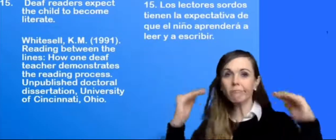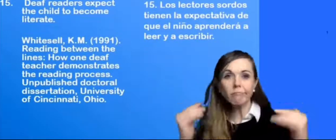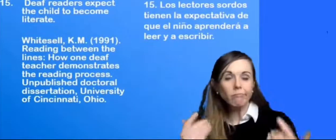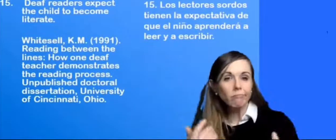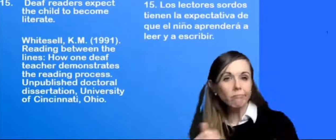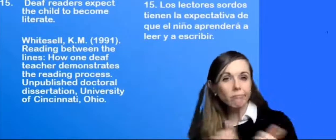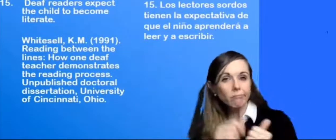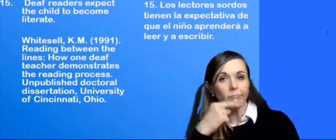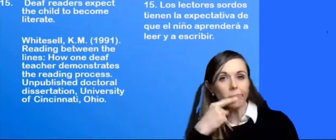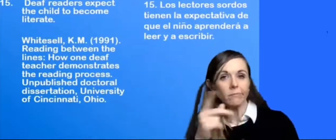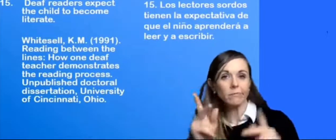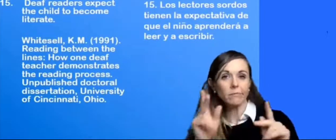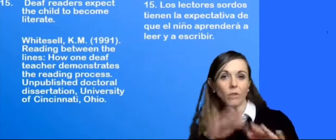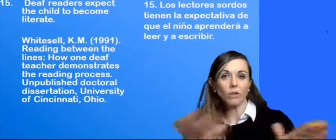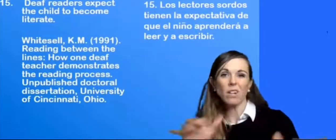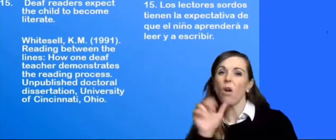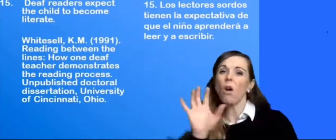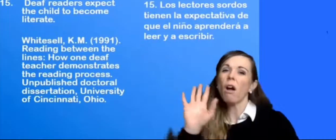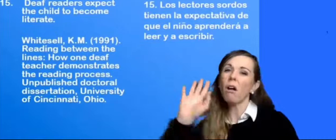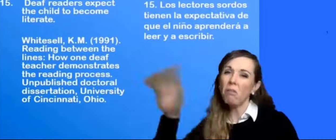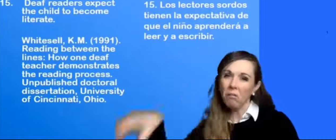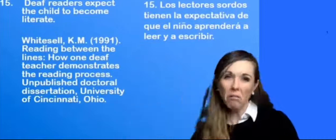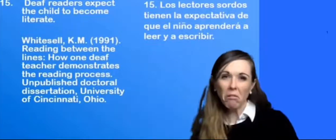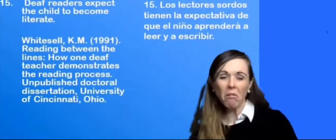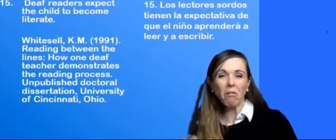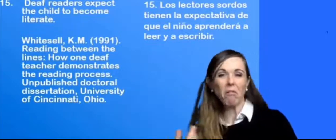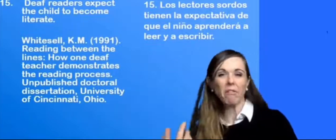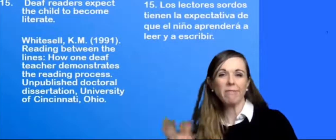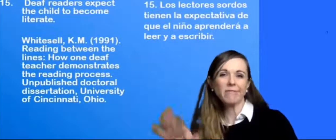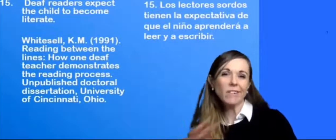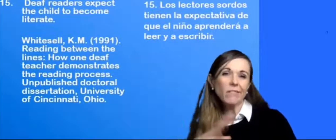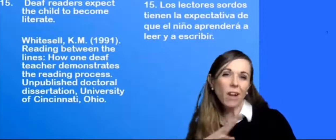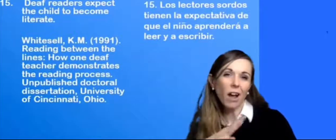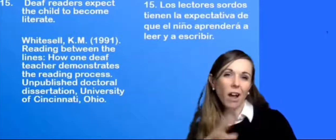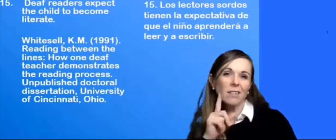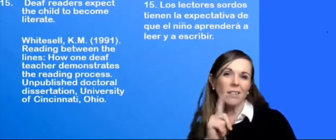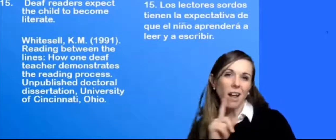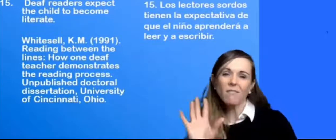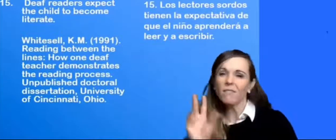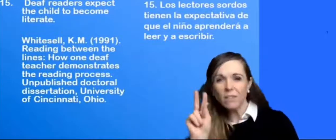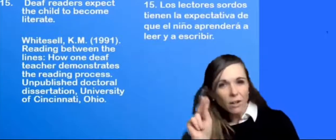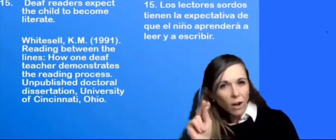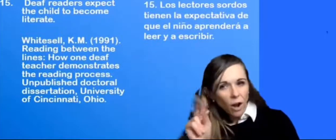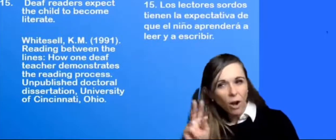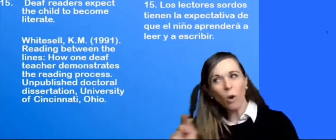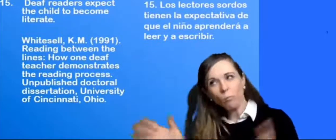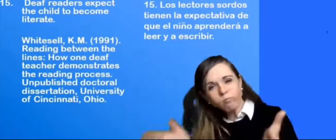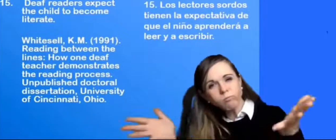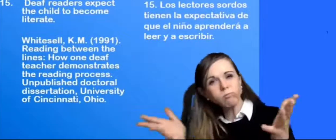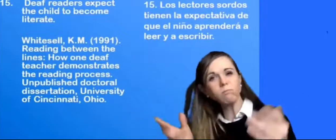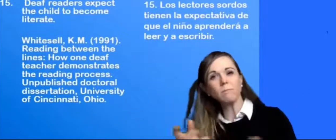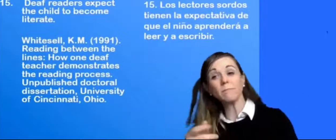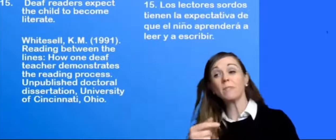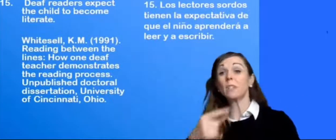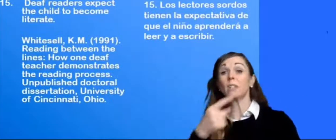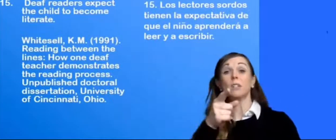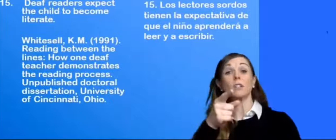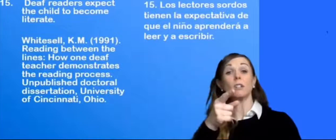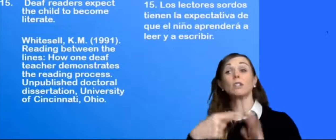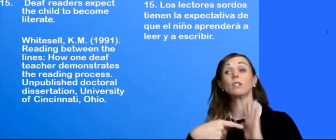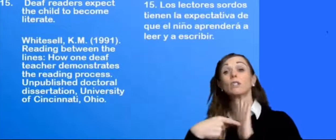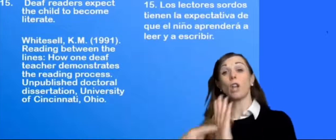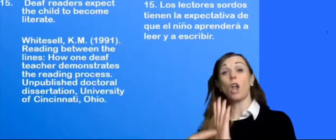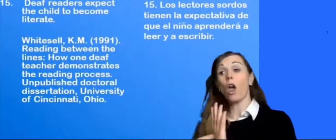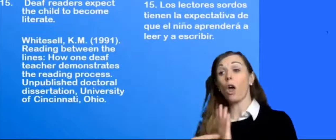that our kids will do well and be at the same level as everyone in their reading skills. It's not